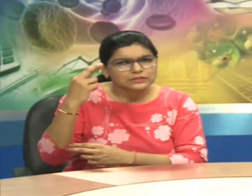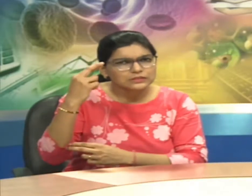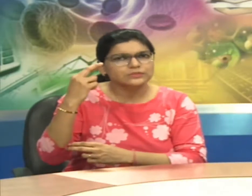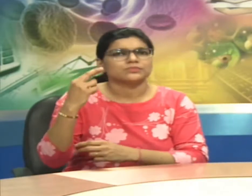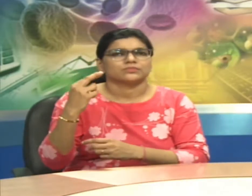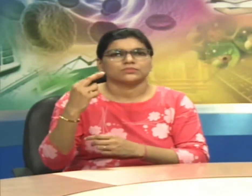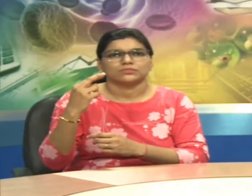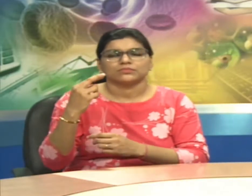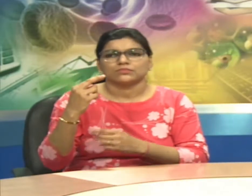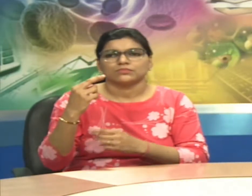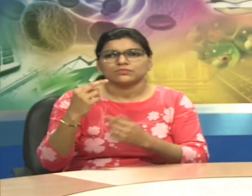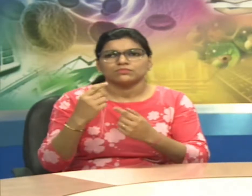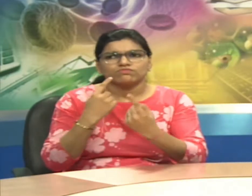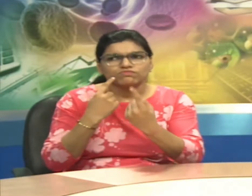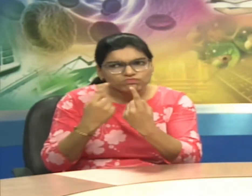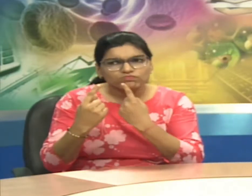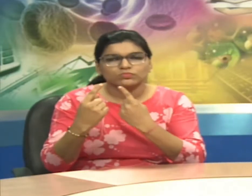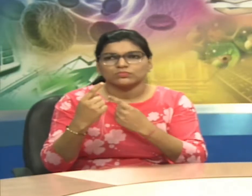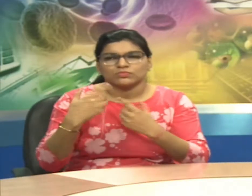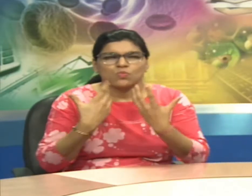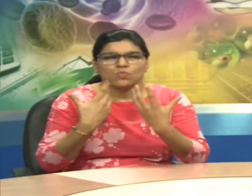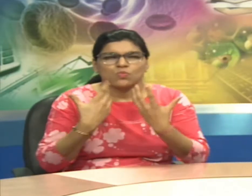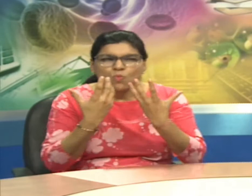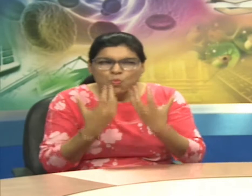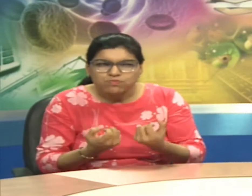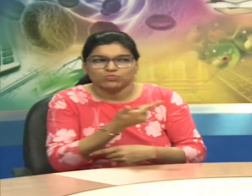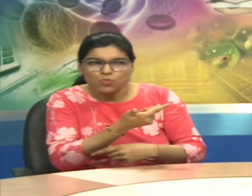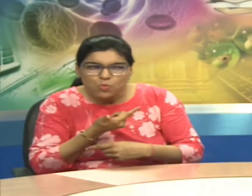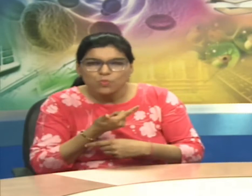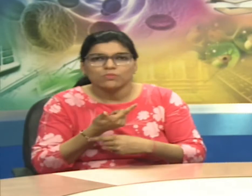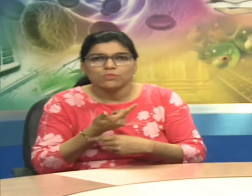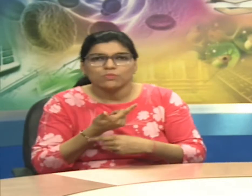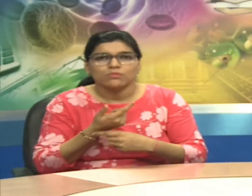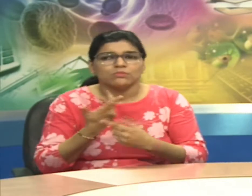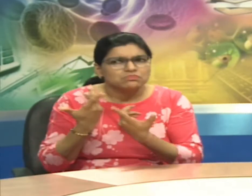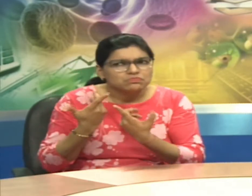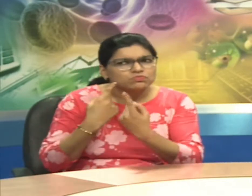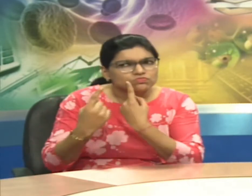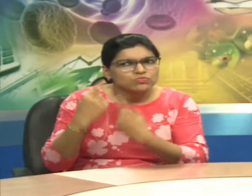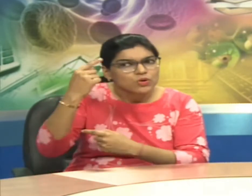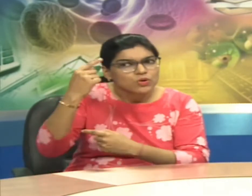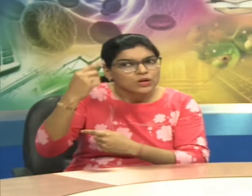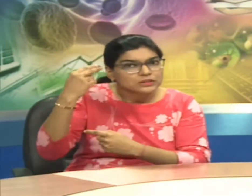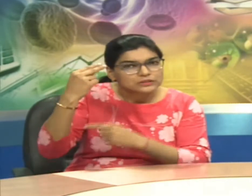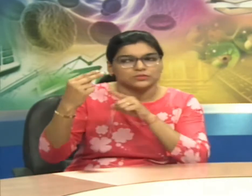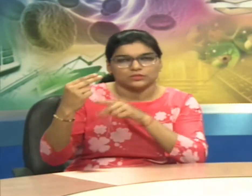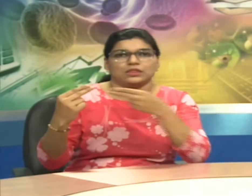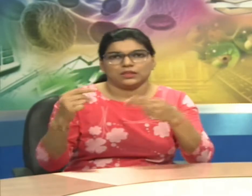Next word is purpose, which means reason also. For example, we have gone